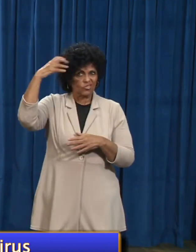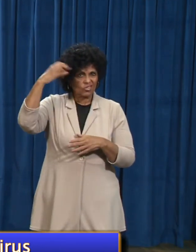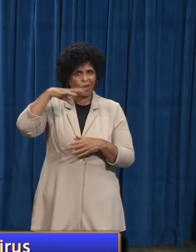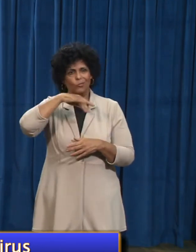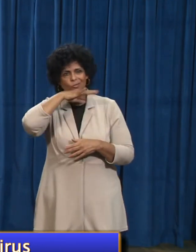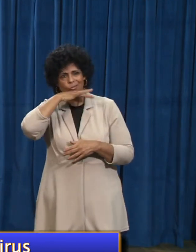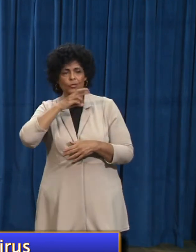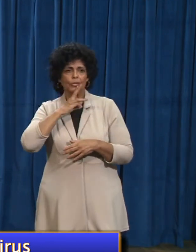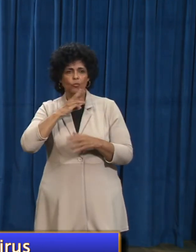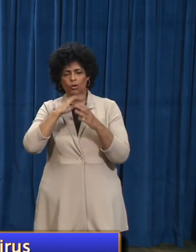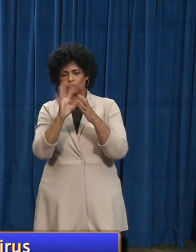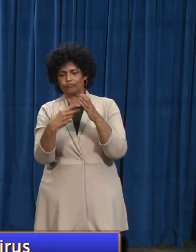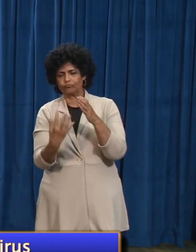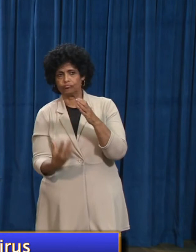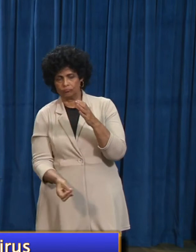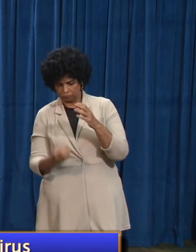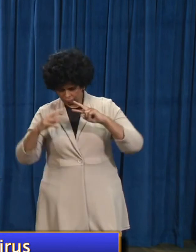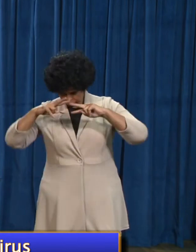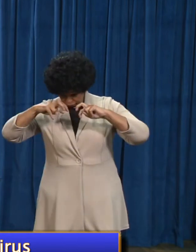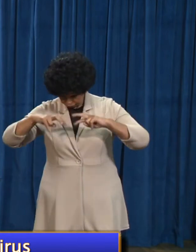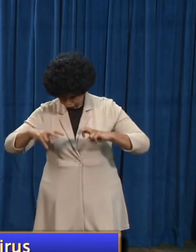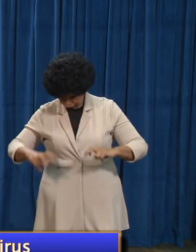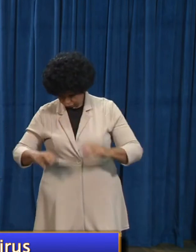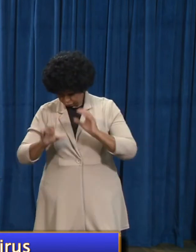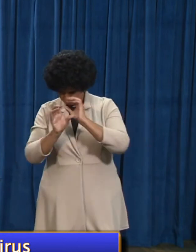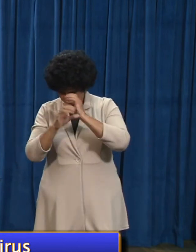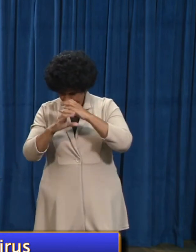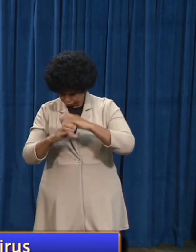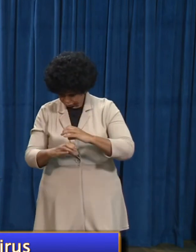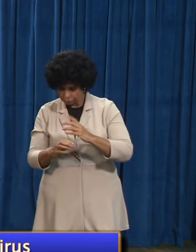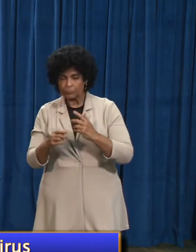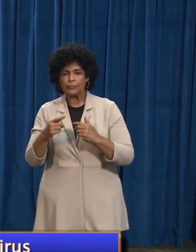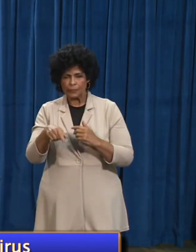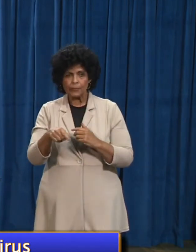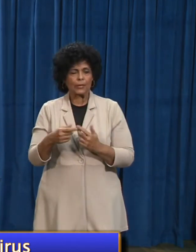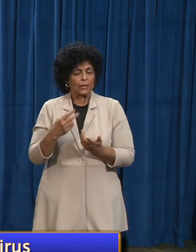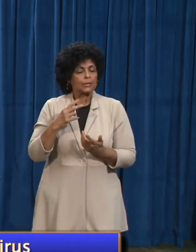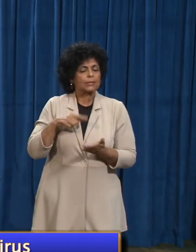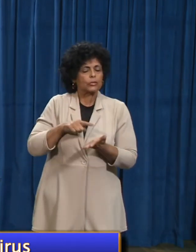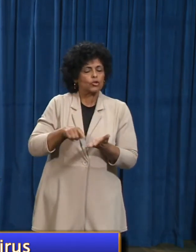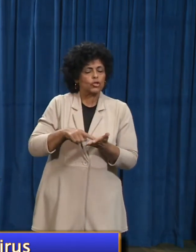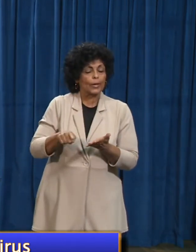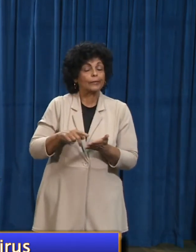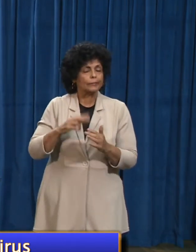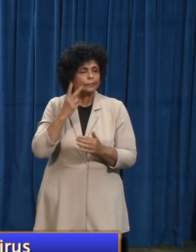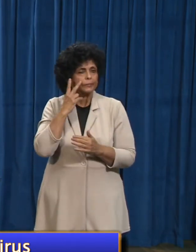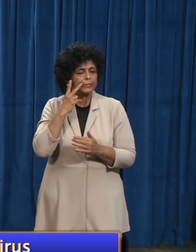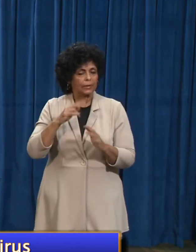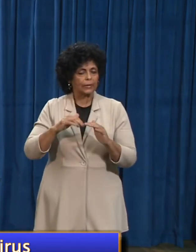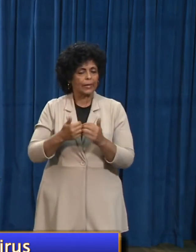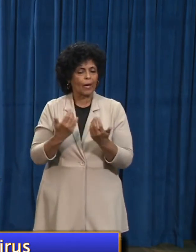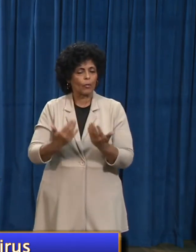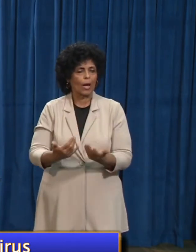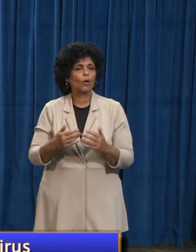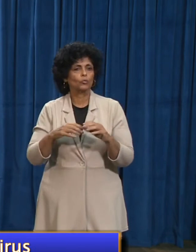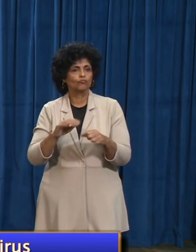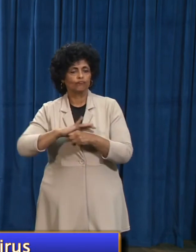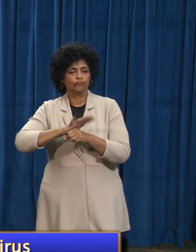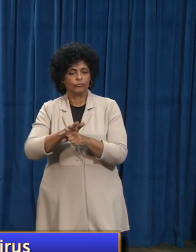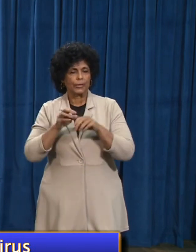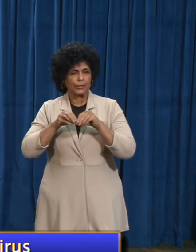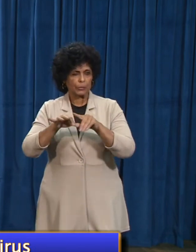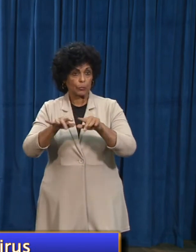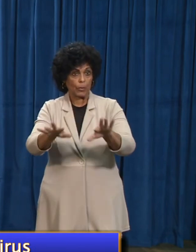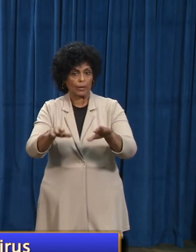numbers with the spread, with the spread of the virus now for months.